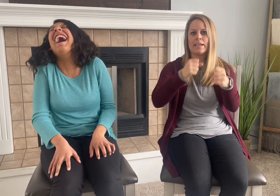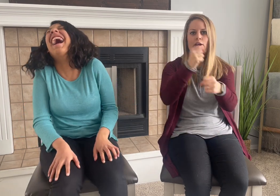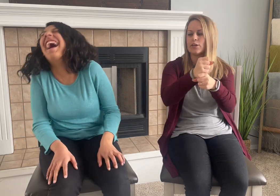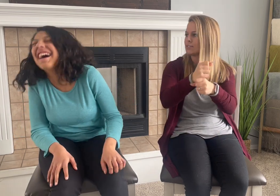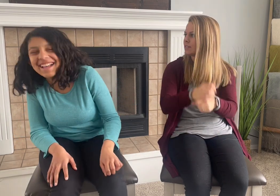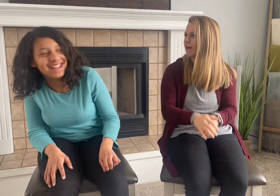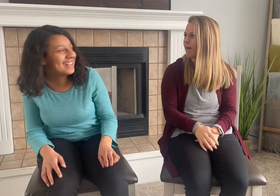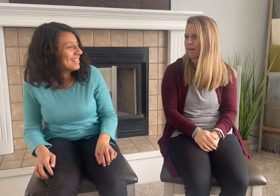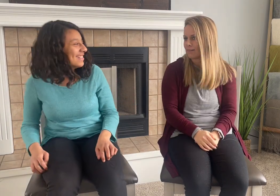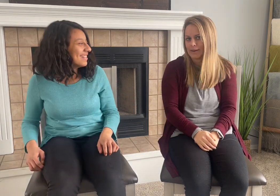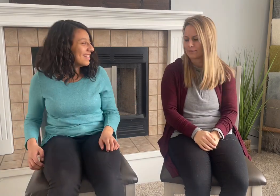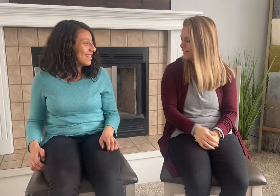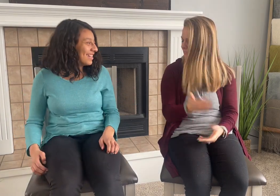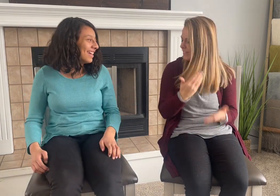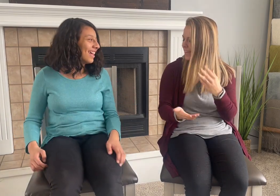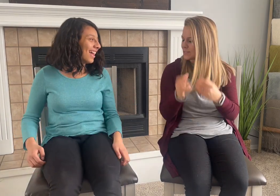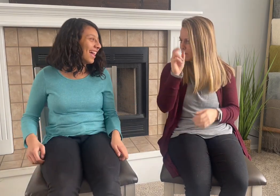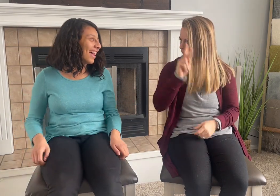years, whatever. It's okay.